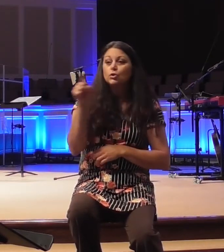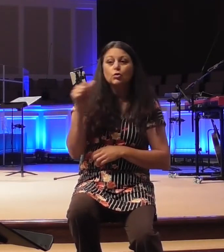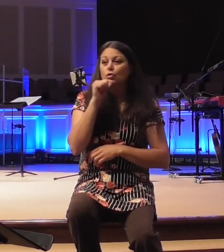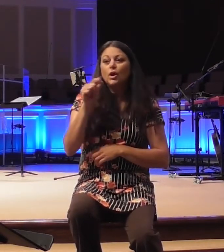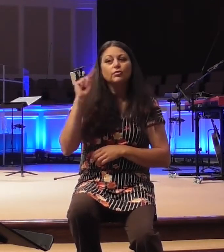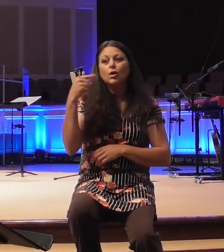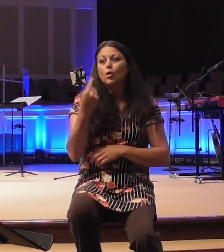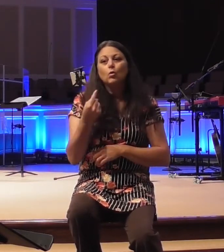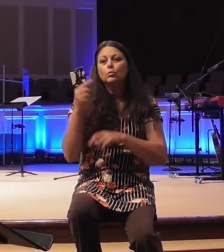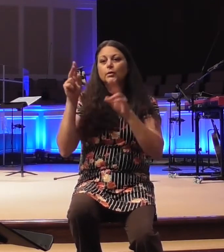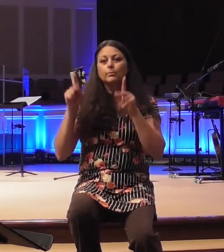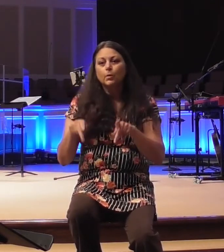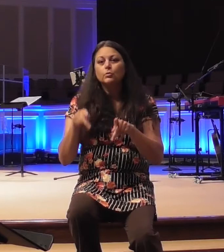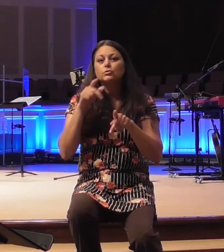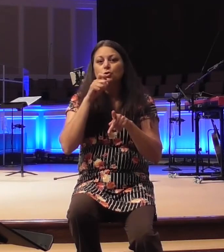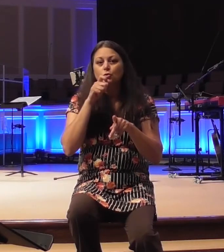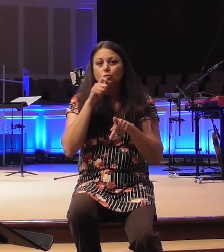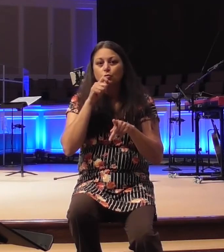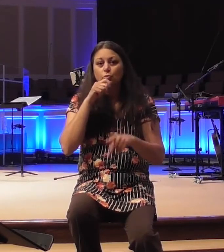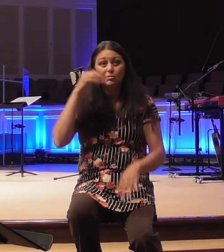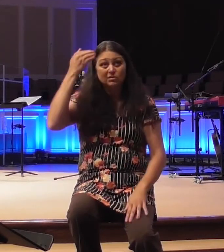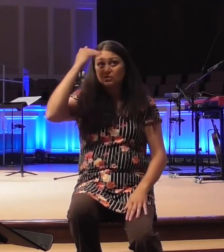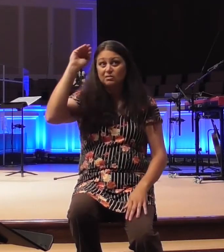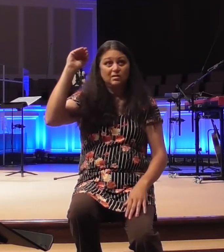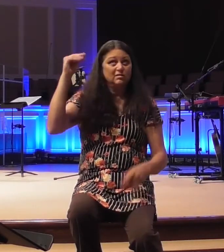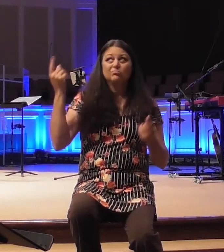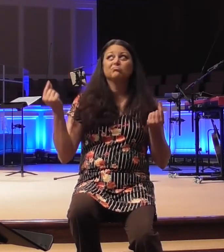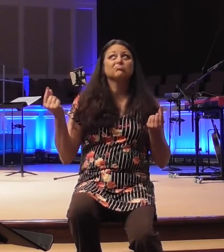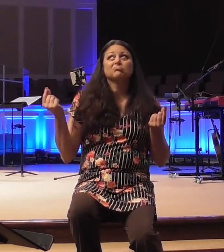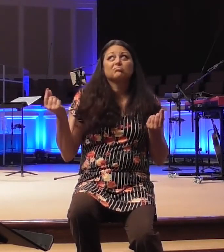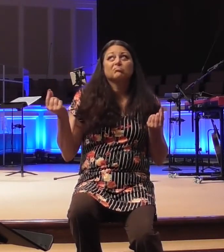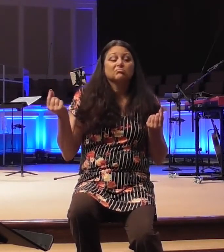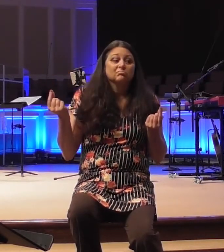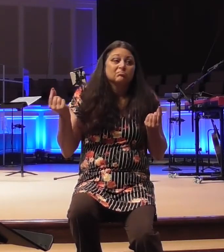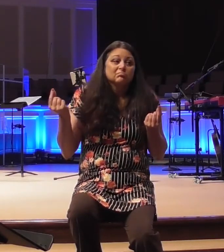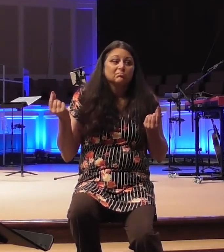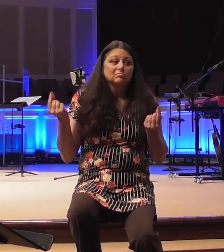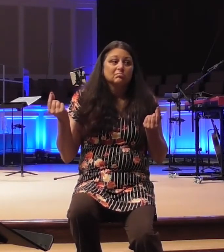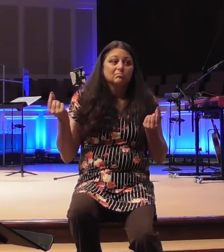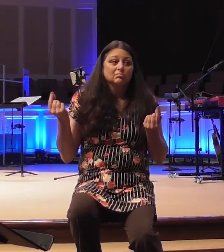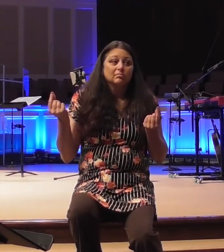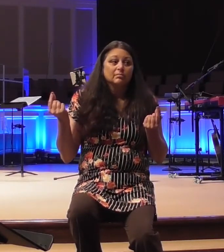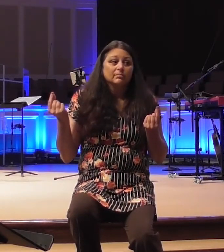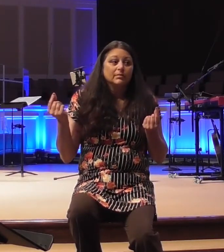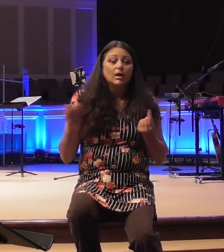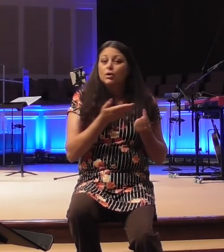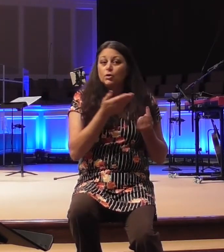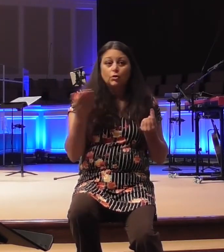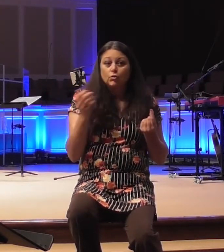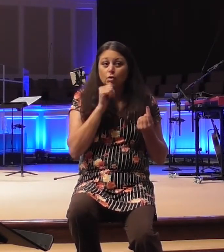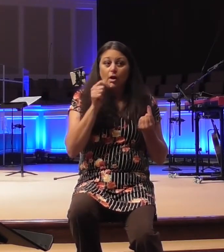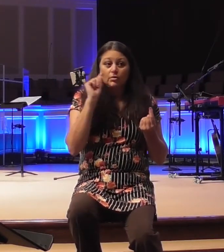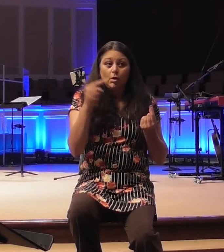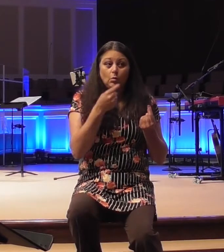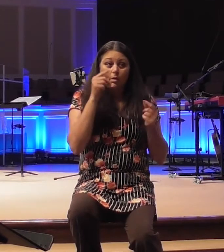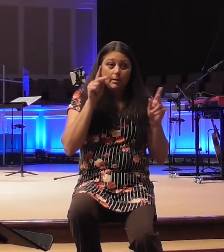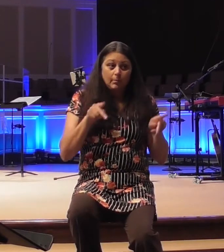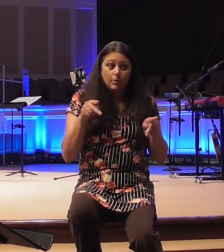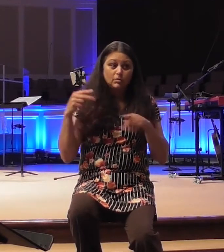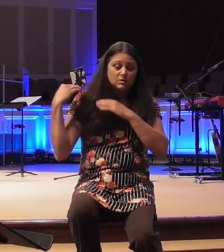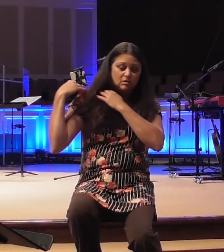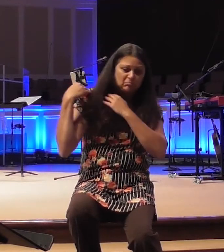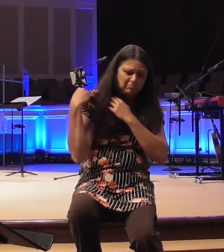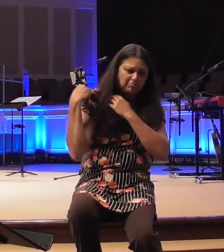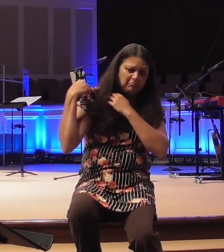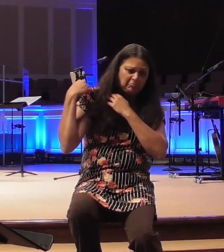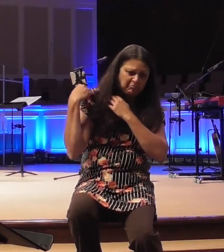not the only one who doesn't know what to do. You're not the only one who's carrying a burden or shame